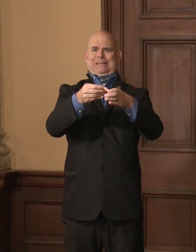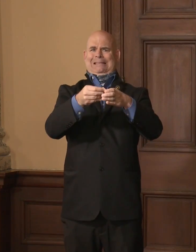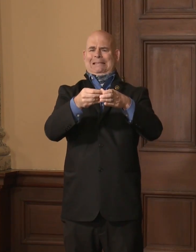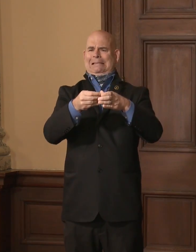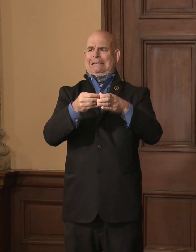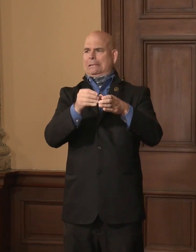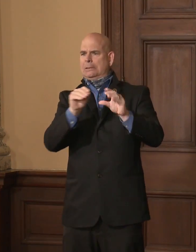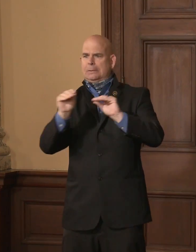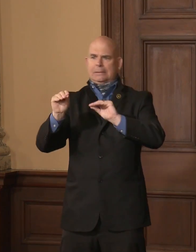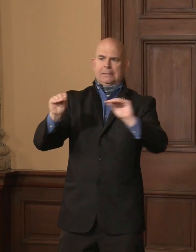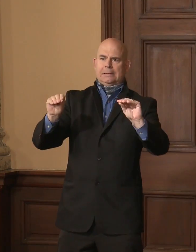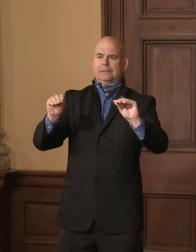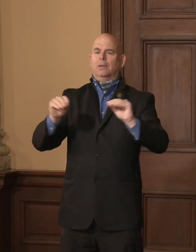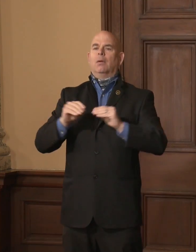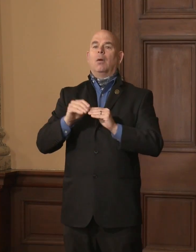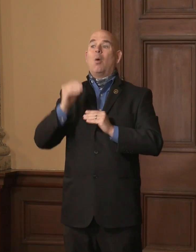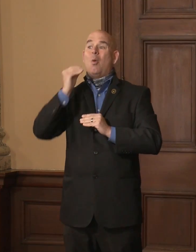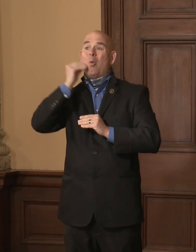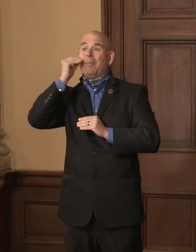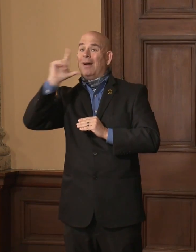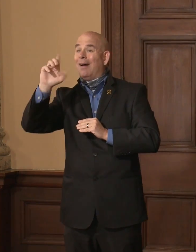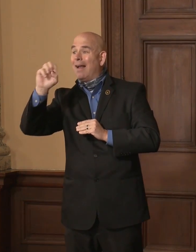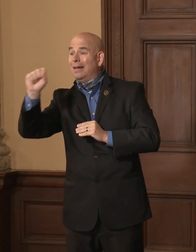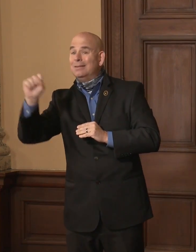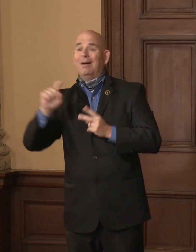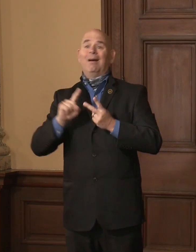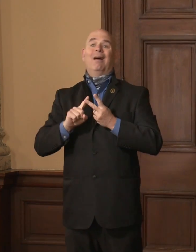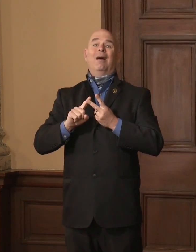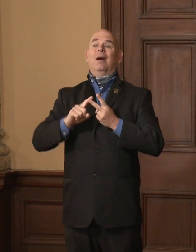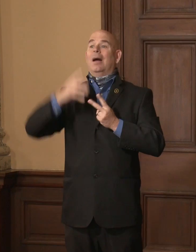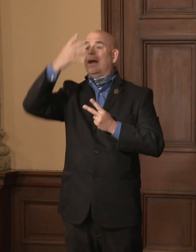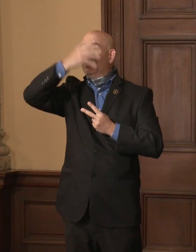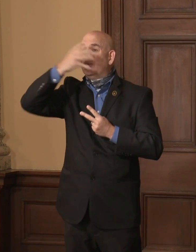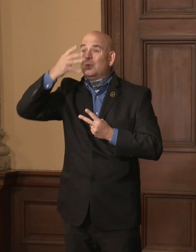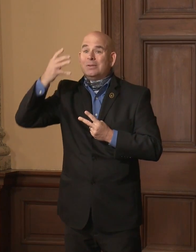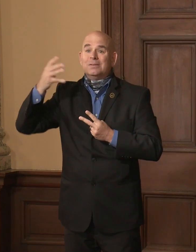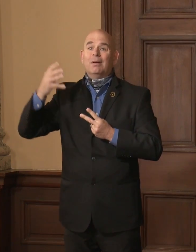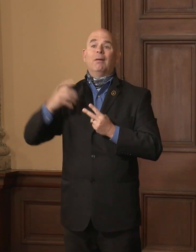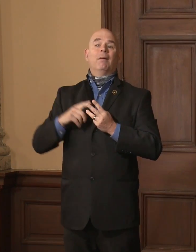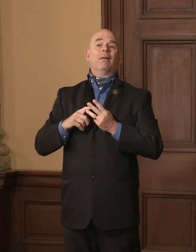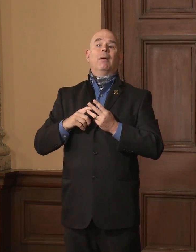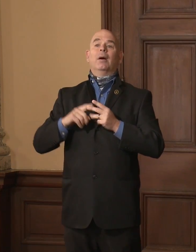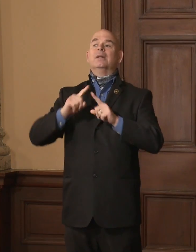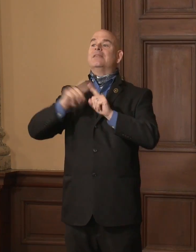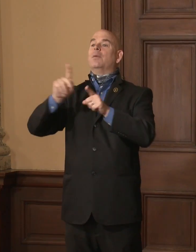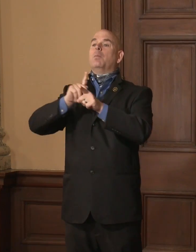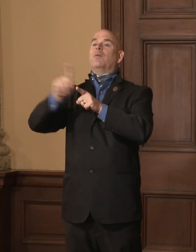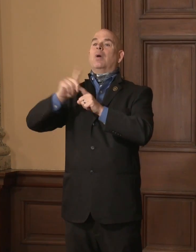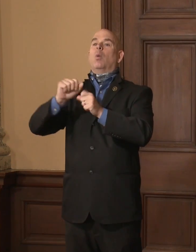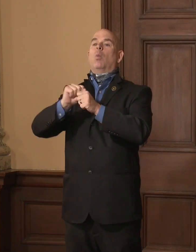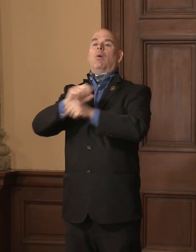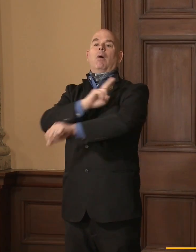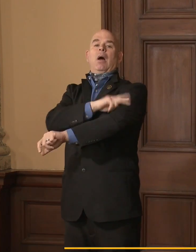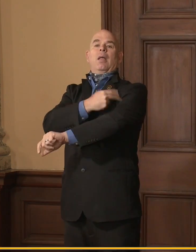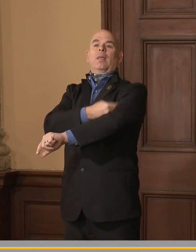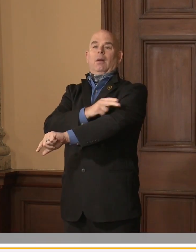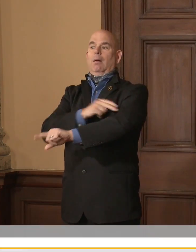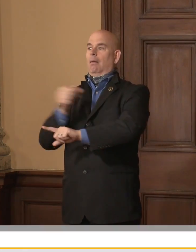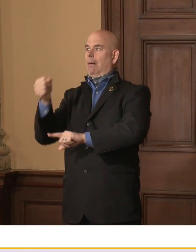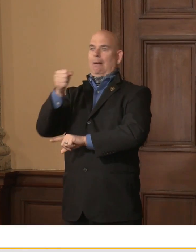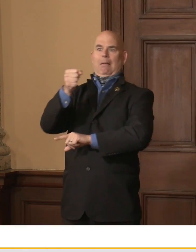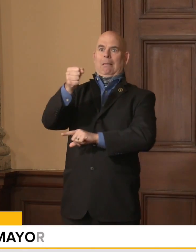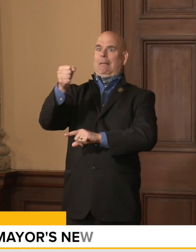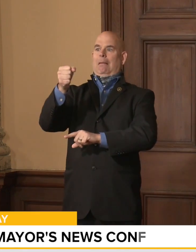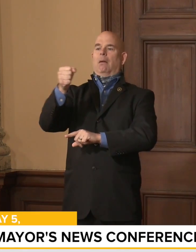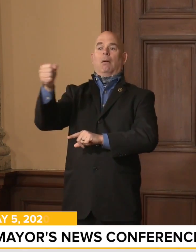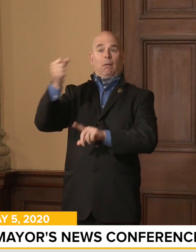housing insecure. We will be accepting referrals from hospital and medical partners. Dr. Santa was unable to join